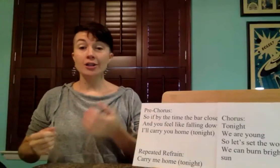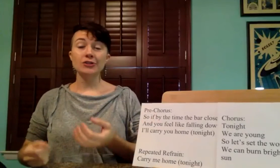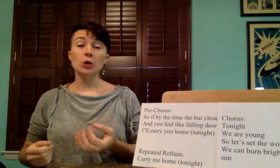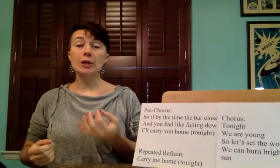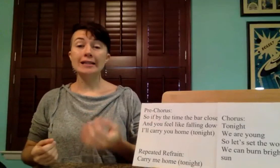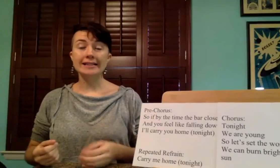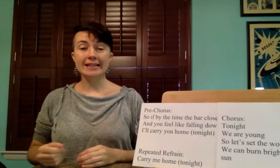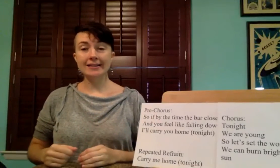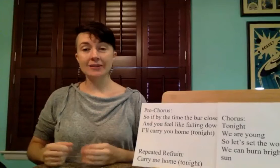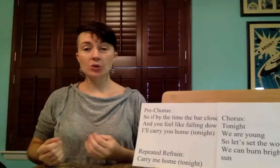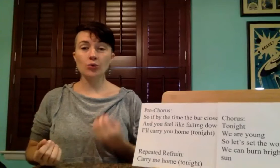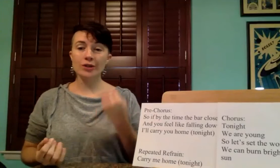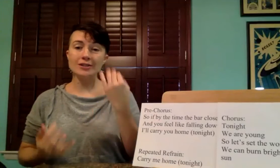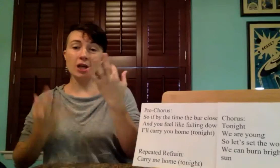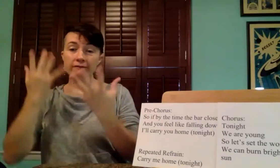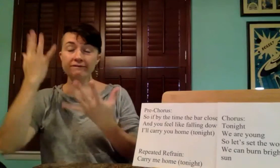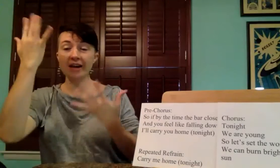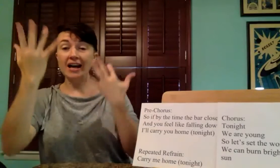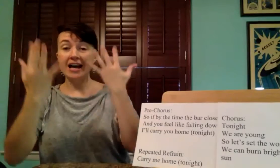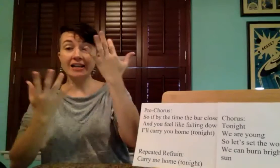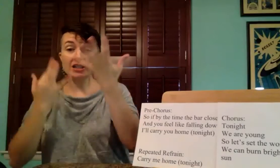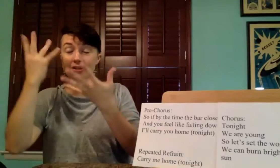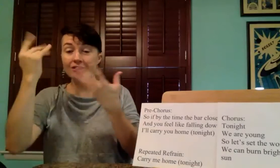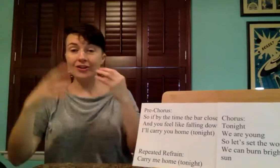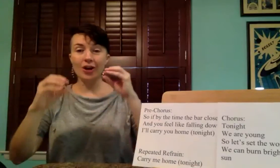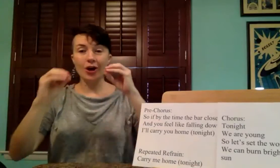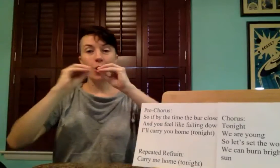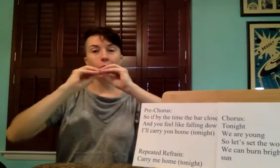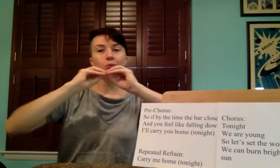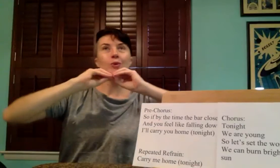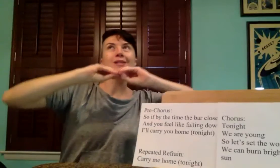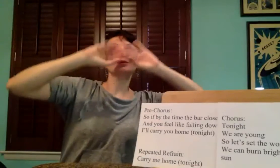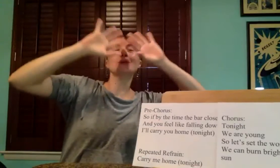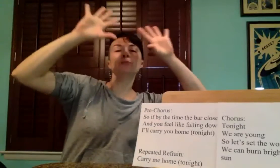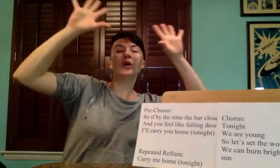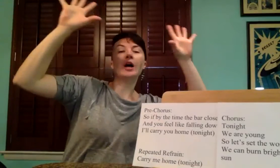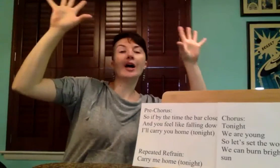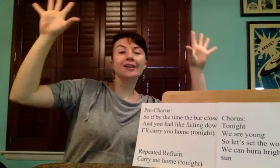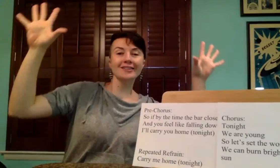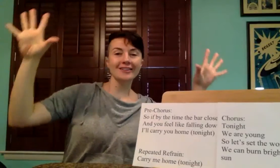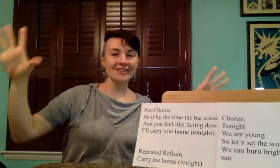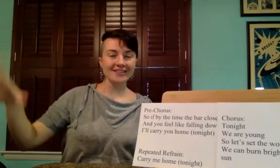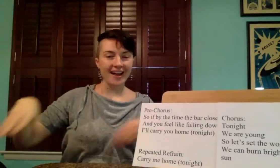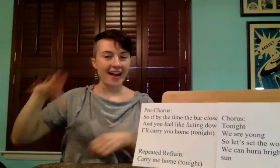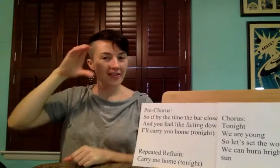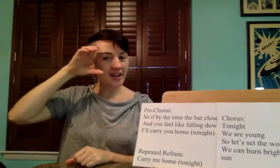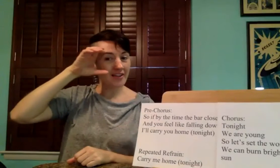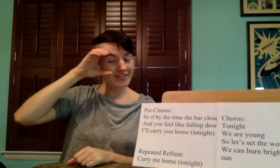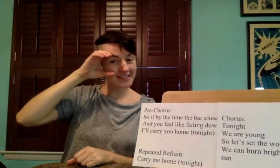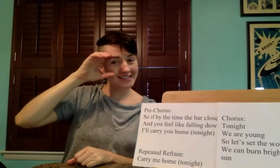so let's set the world on fire. We can burn brighter than the sun.